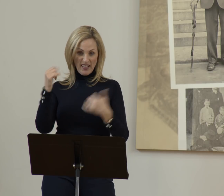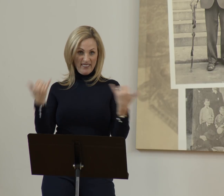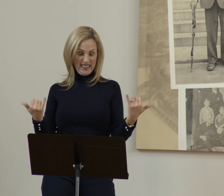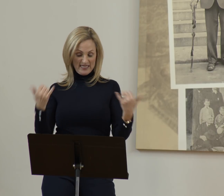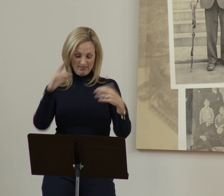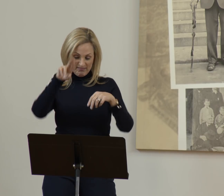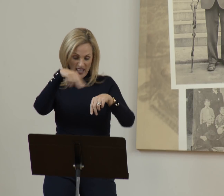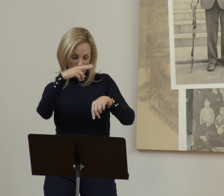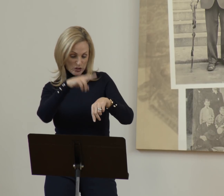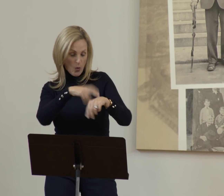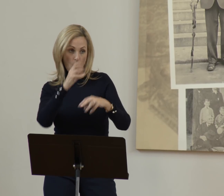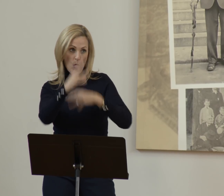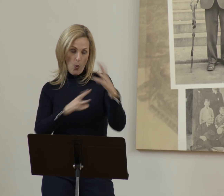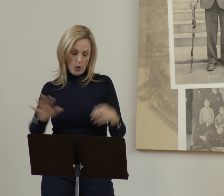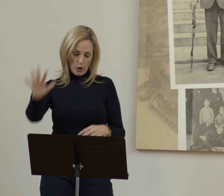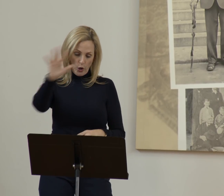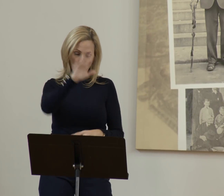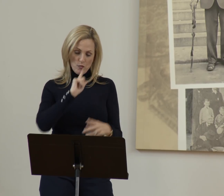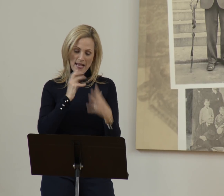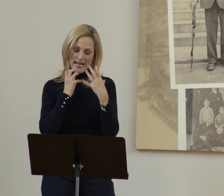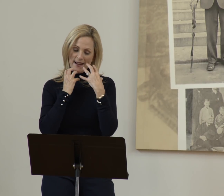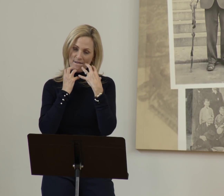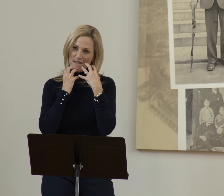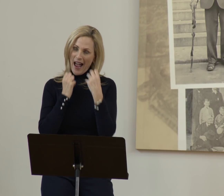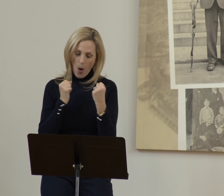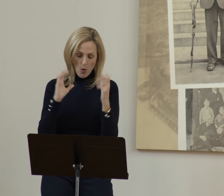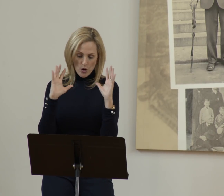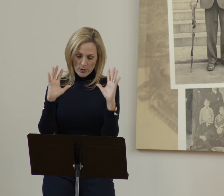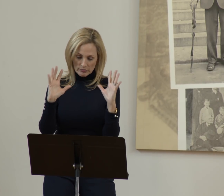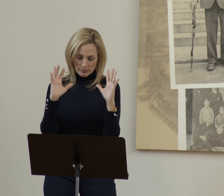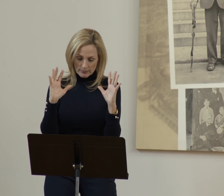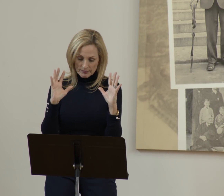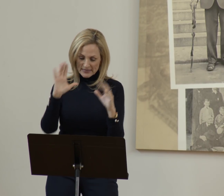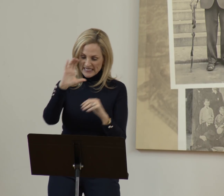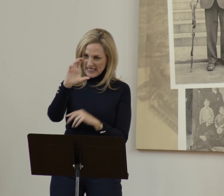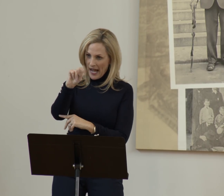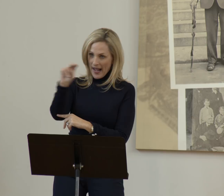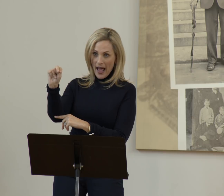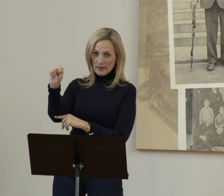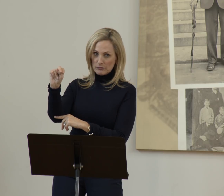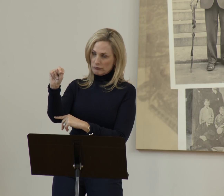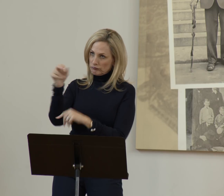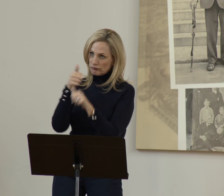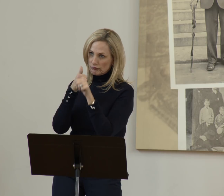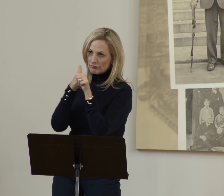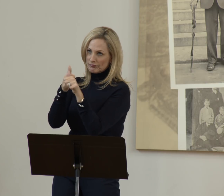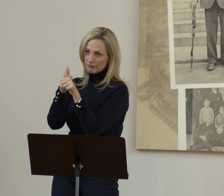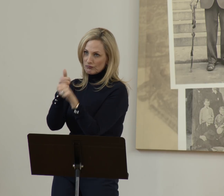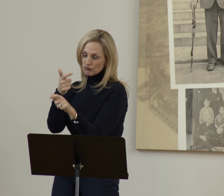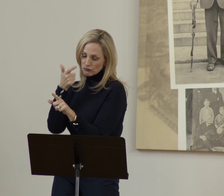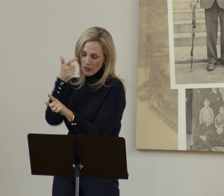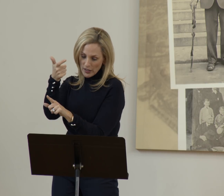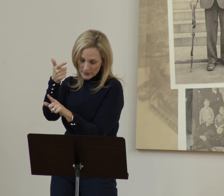was never behind in the national or world news of the day, and he valued